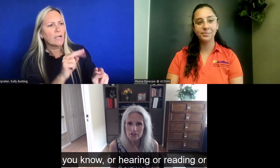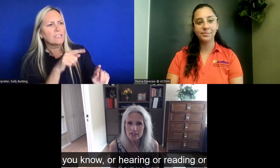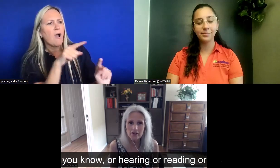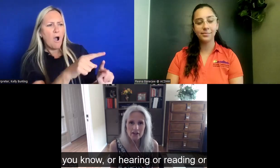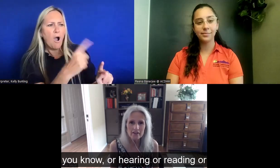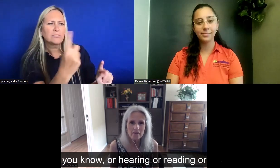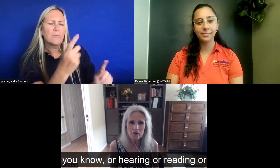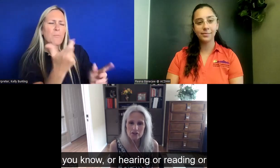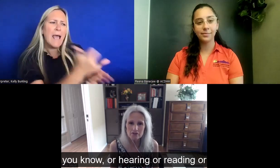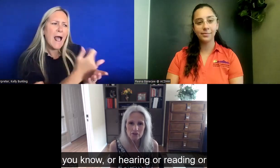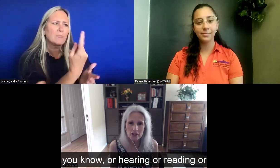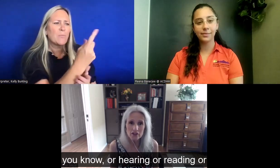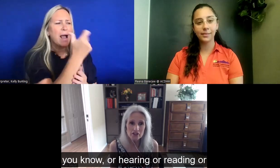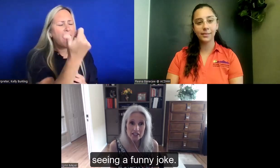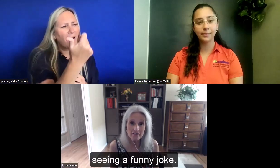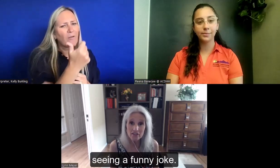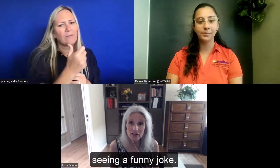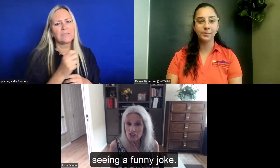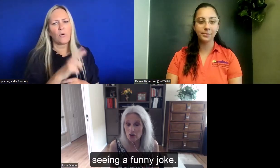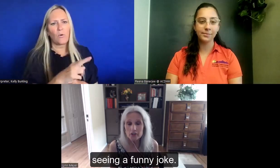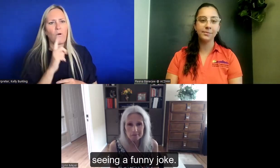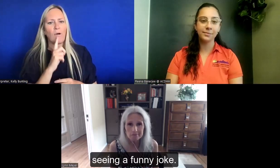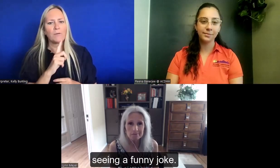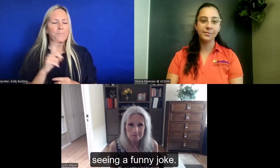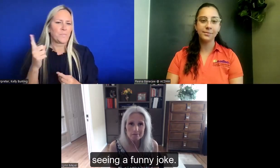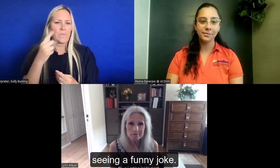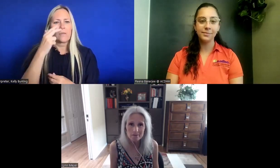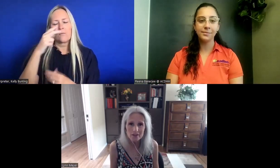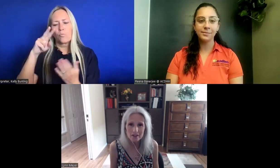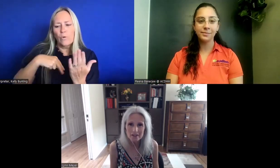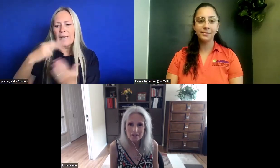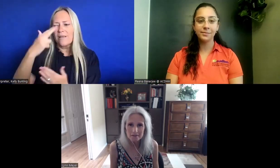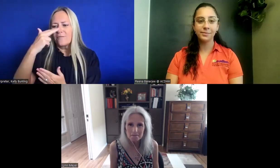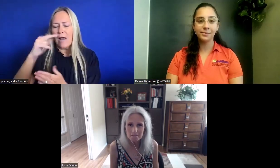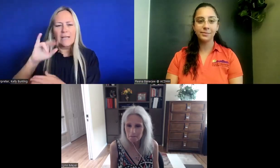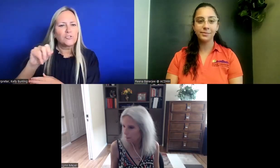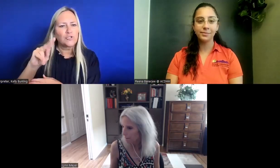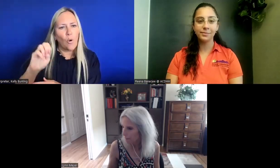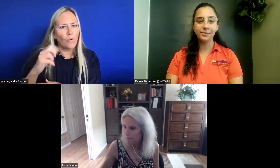or hearing or reading or seeing a funny joke.